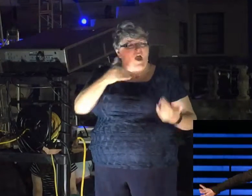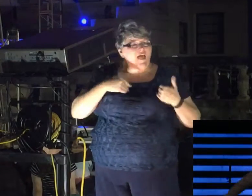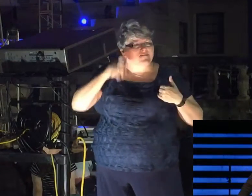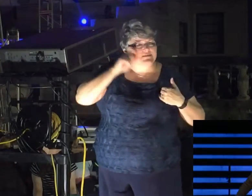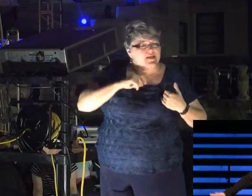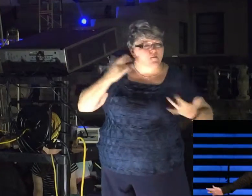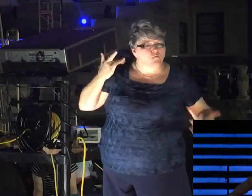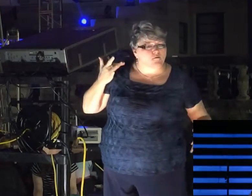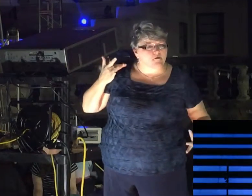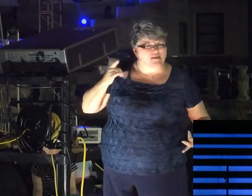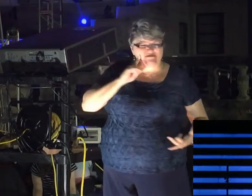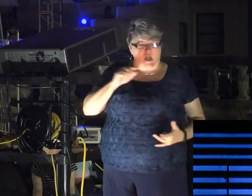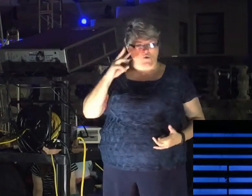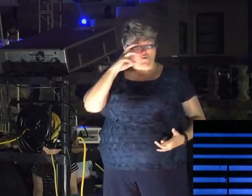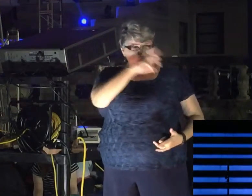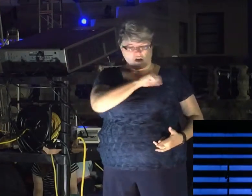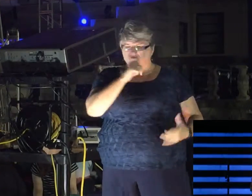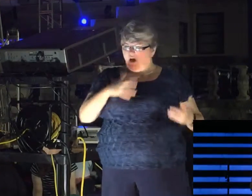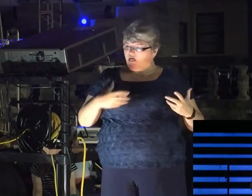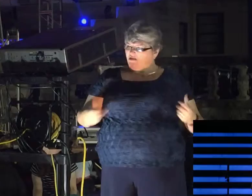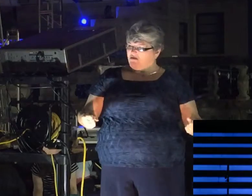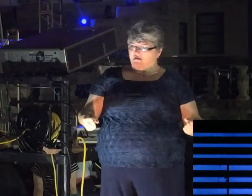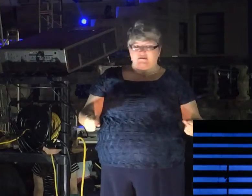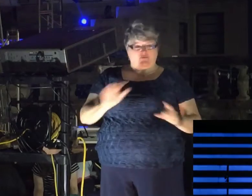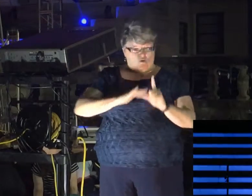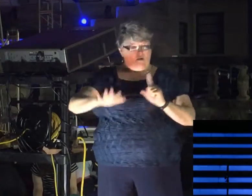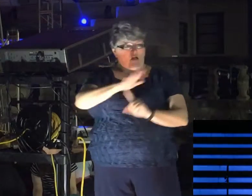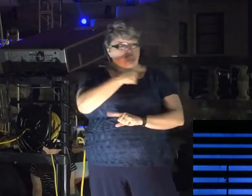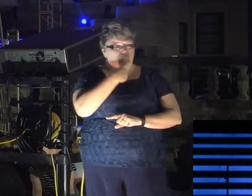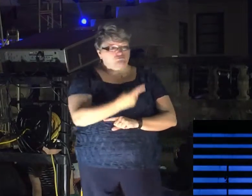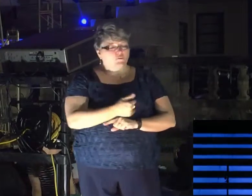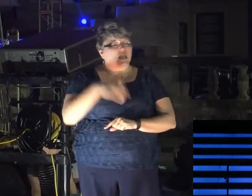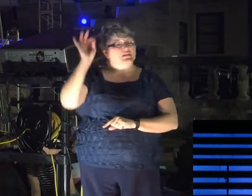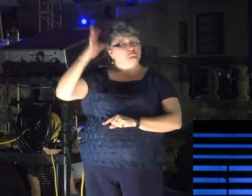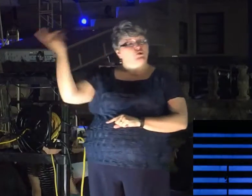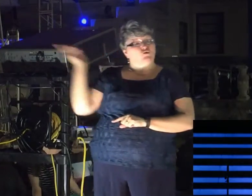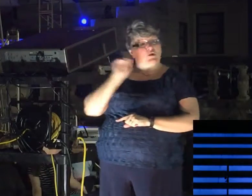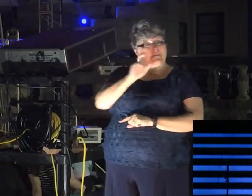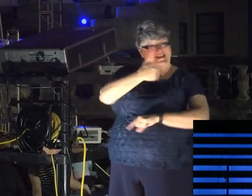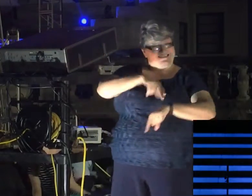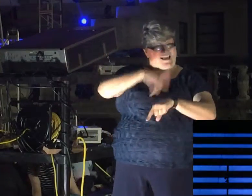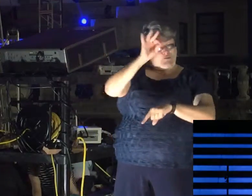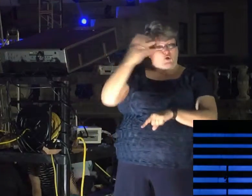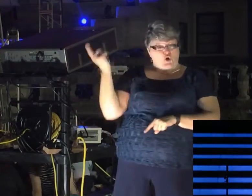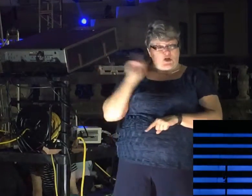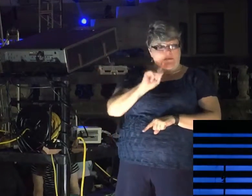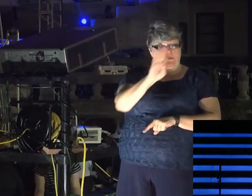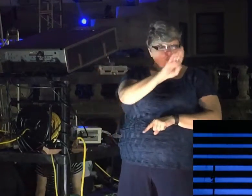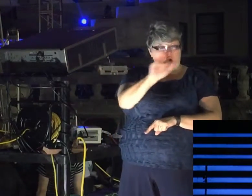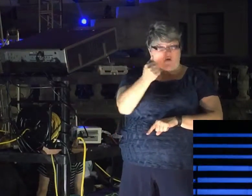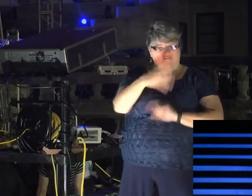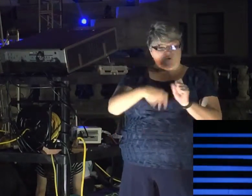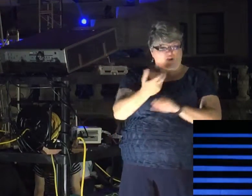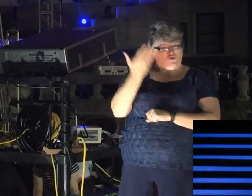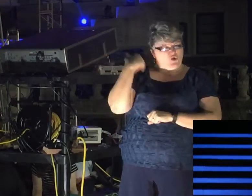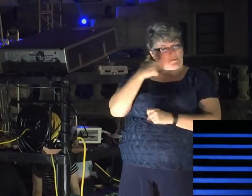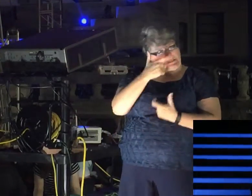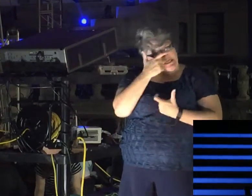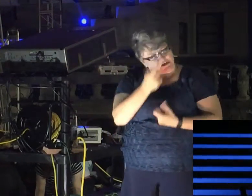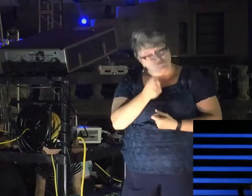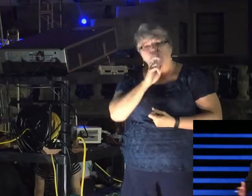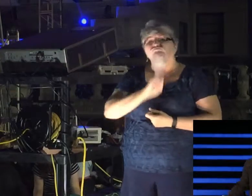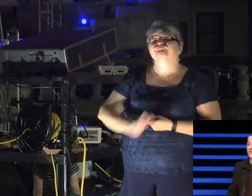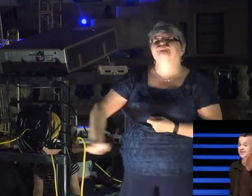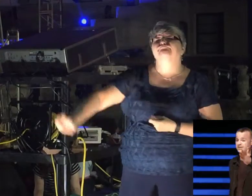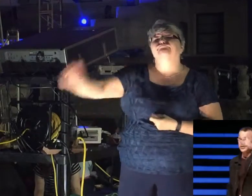And if you're not having it, that's weird or unhealthy. We had a national speaker come to Breakaway a few years ago, and he